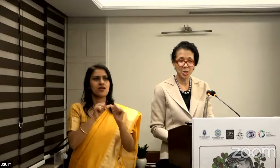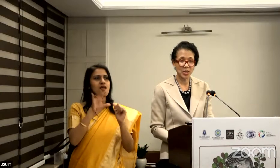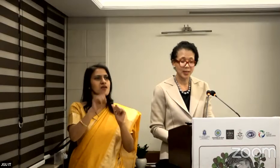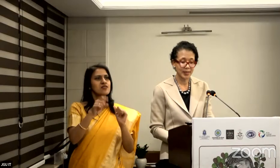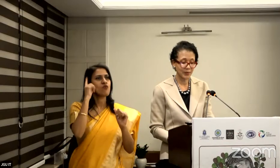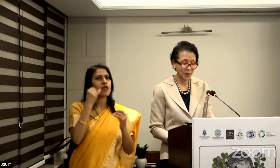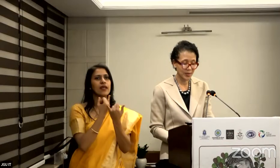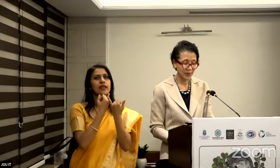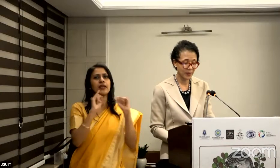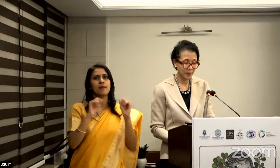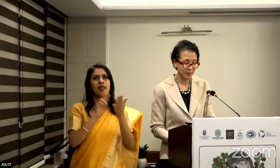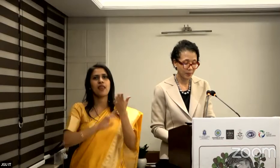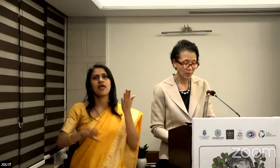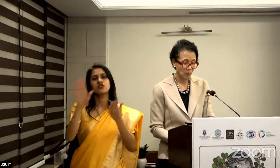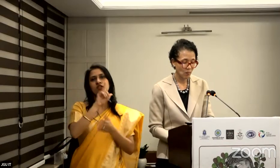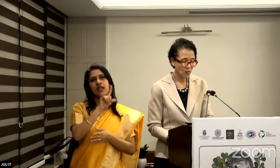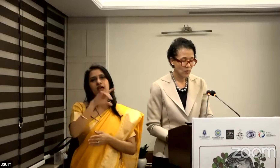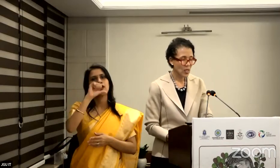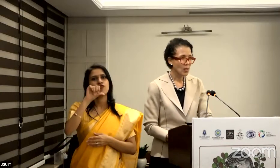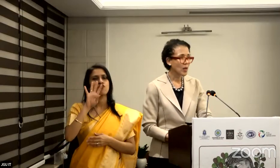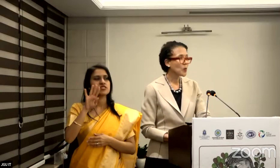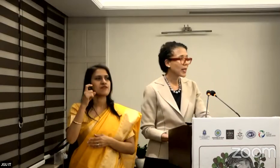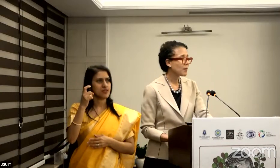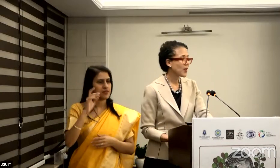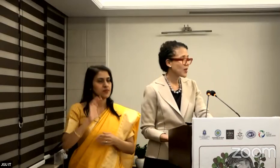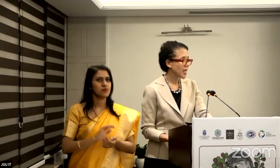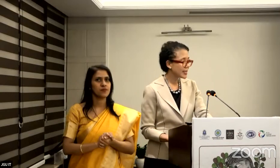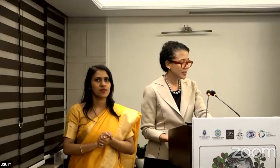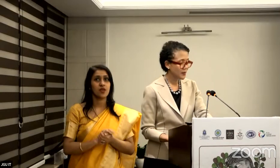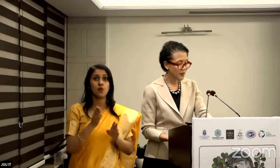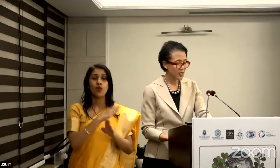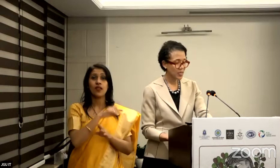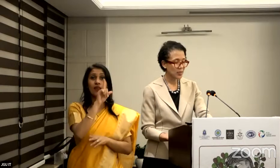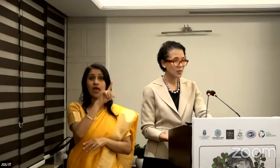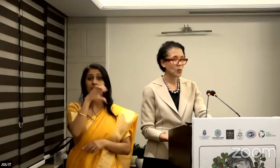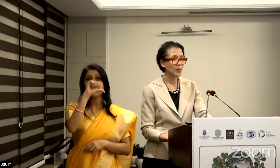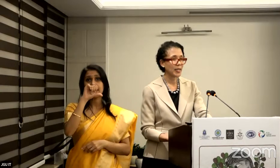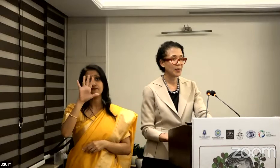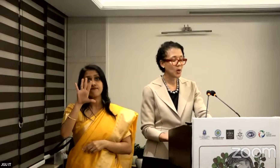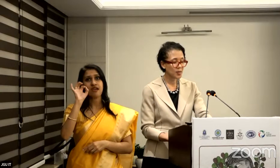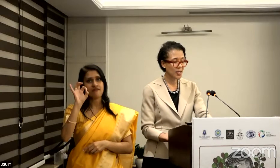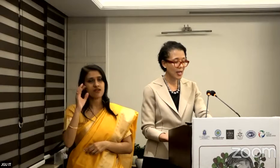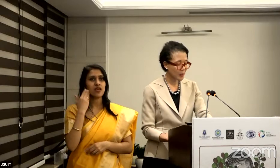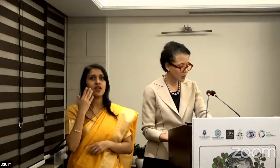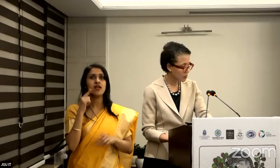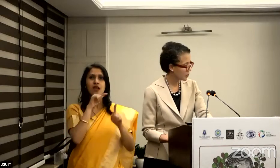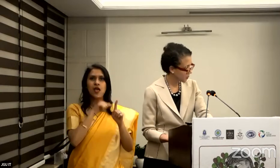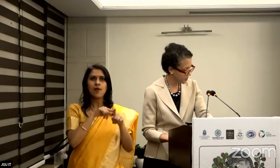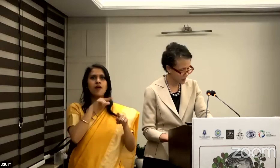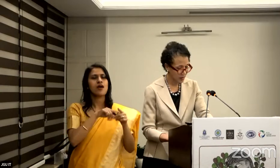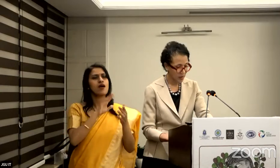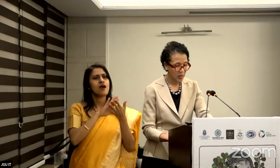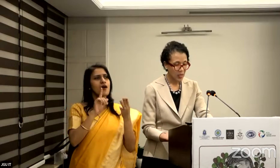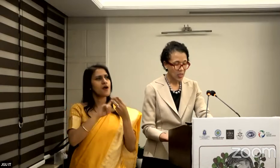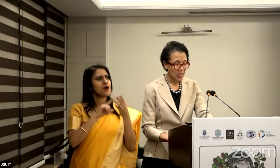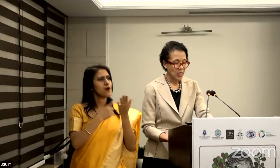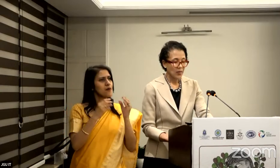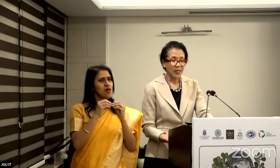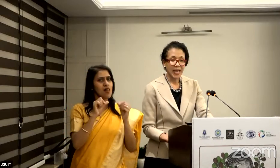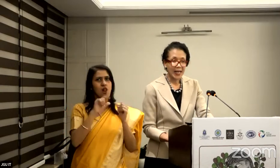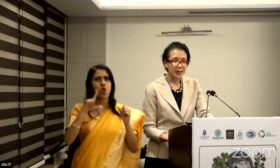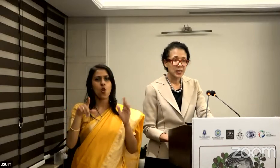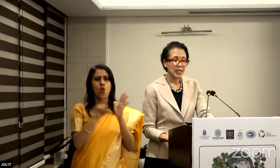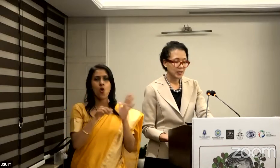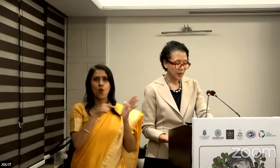independent nation in 1947. Already by the 1950s, in what became known as the Haberler Report,